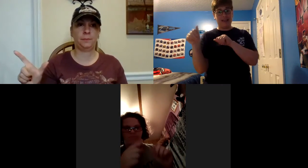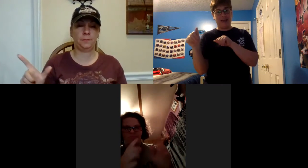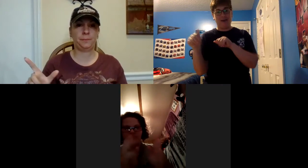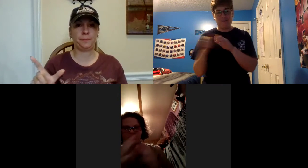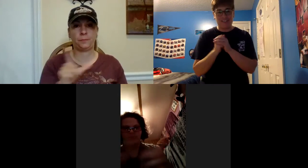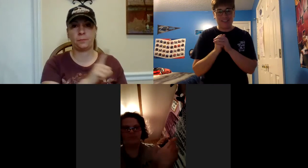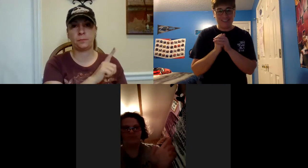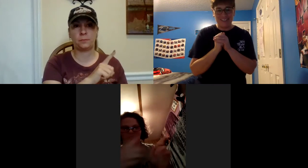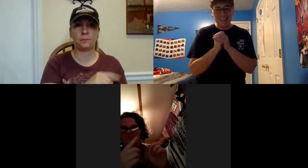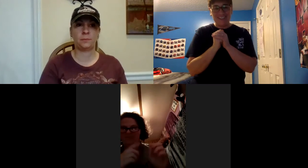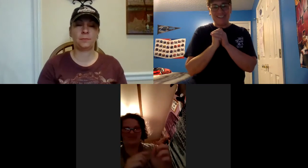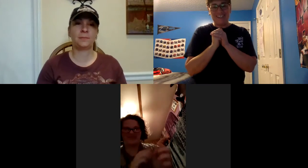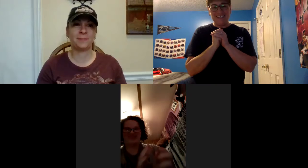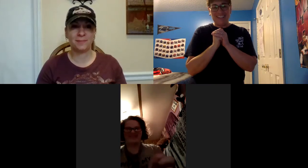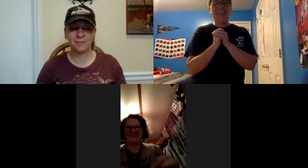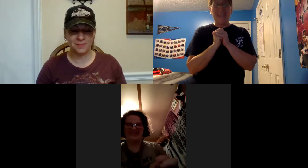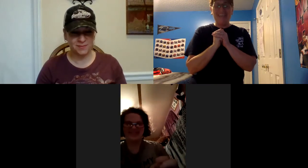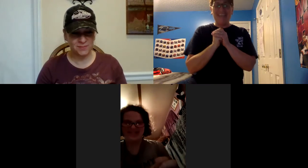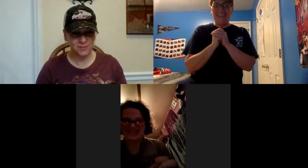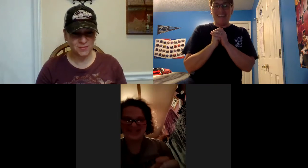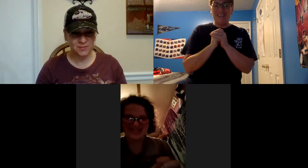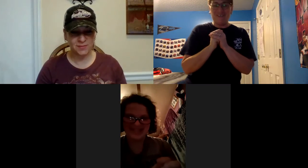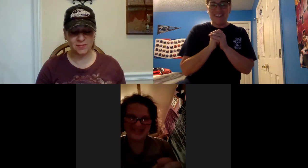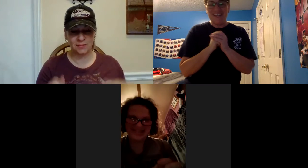and left. Yeah.